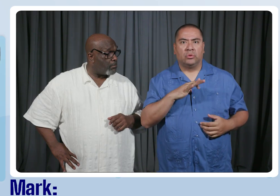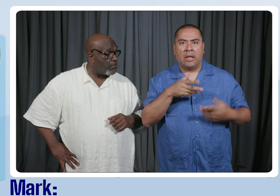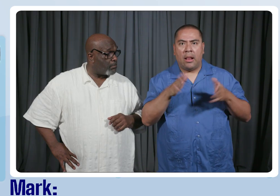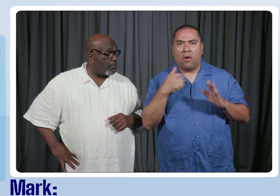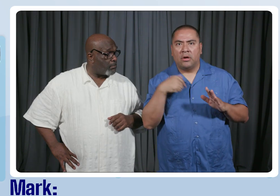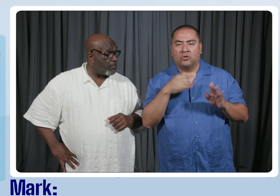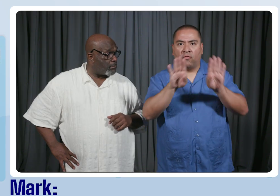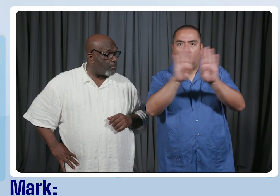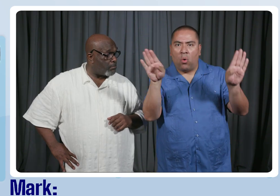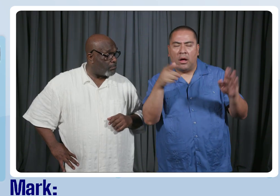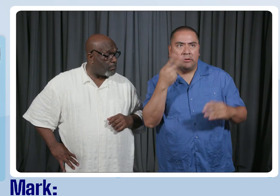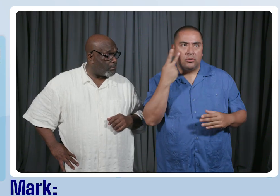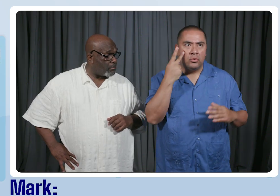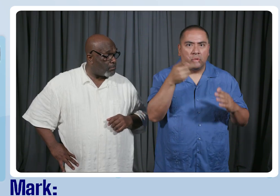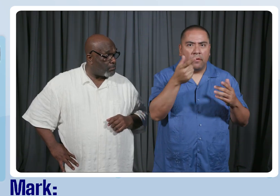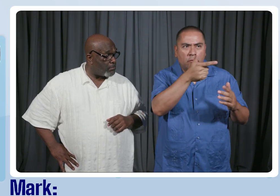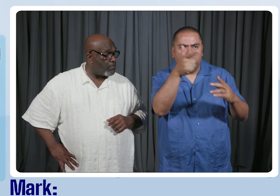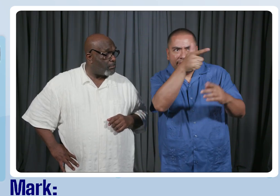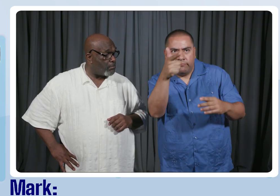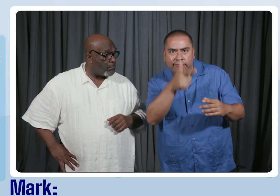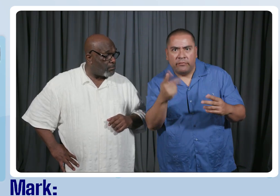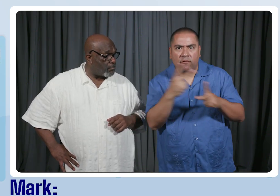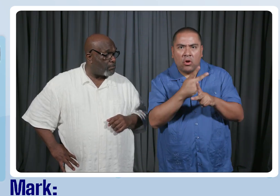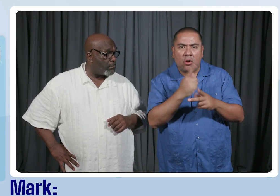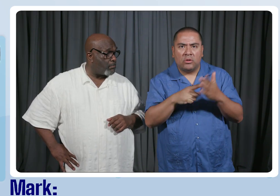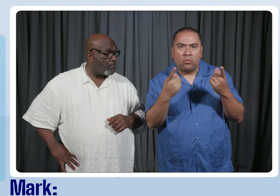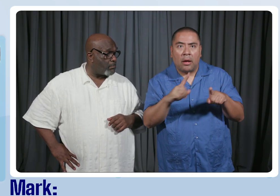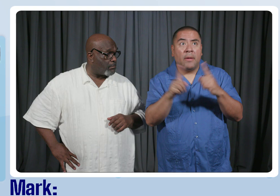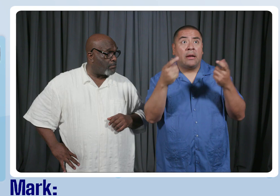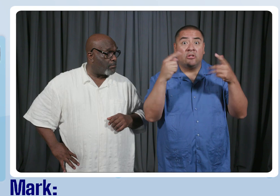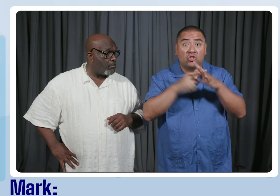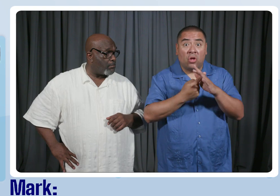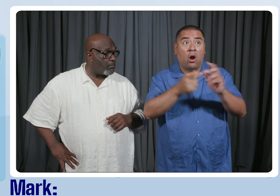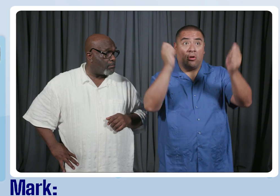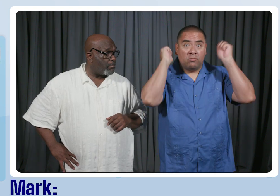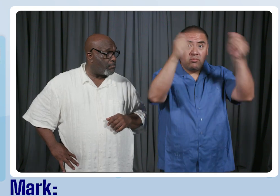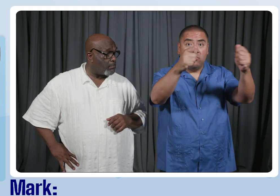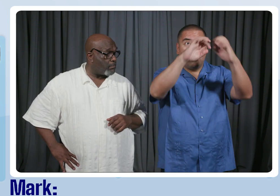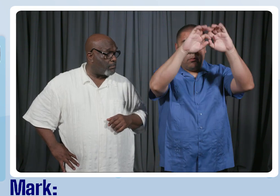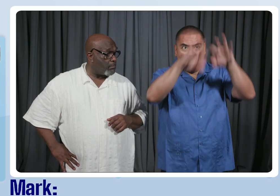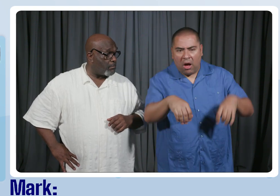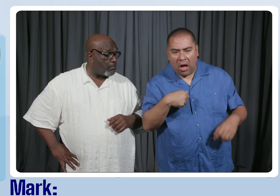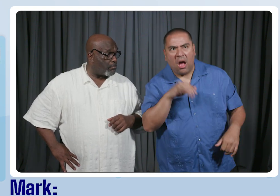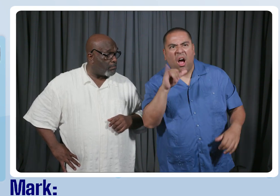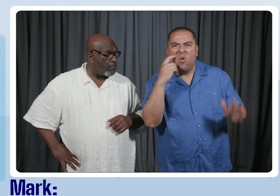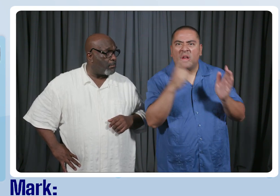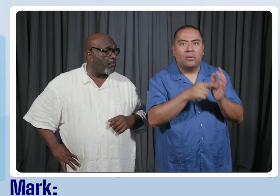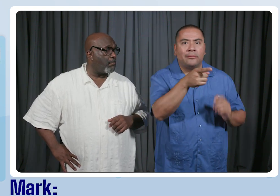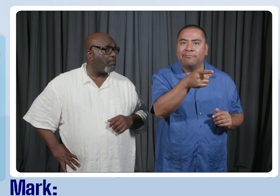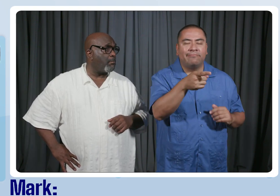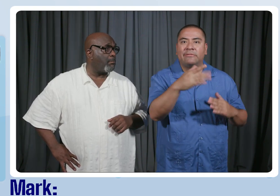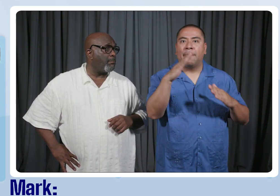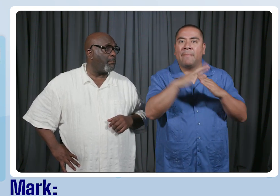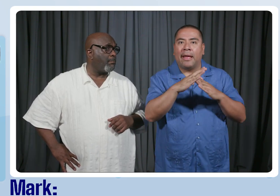bit, but we don't always see the damages until the demo comes. The demo comes, if walls come down, all of a sudden we realize the